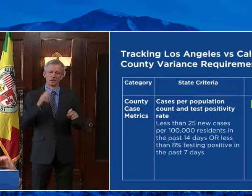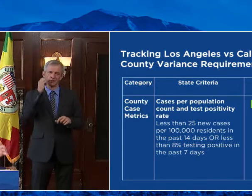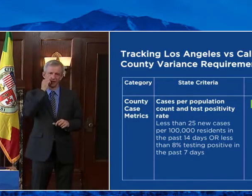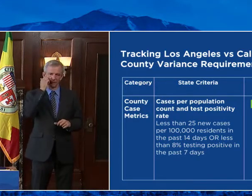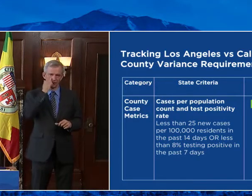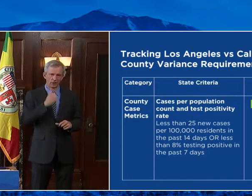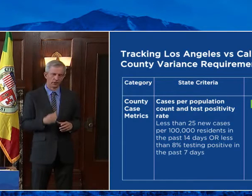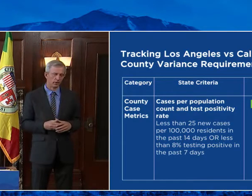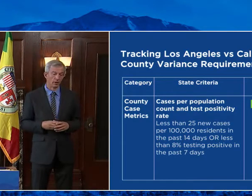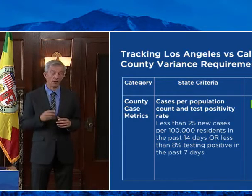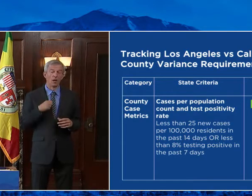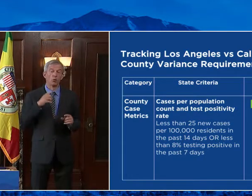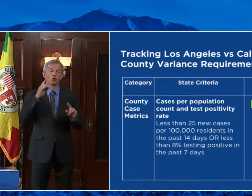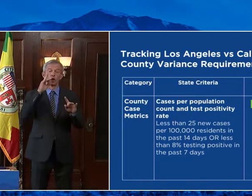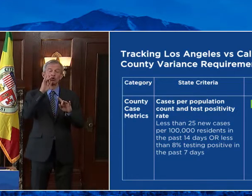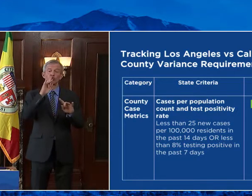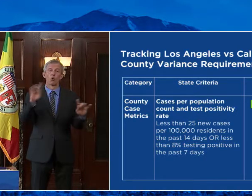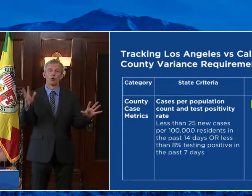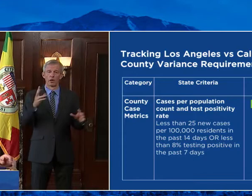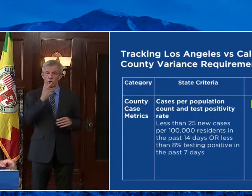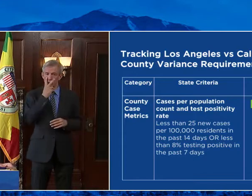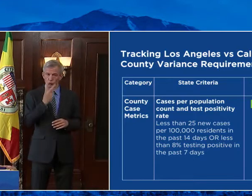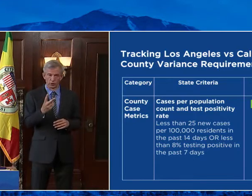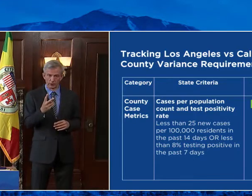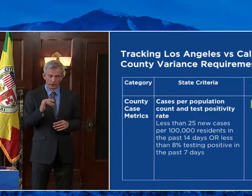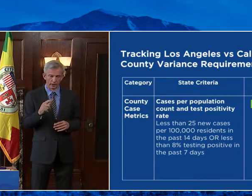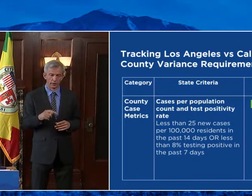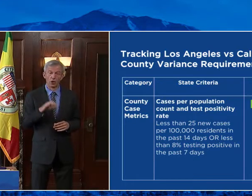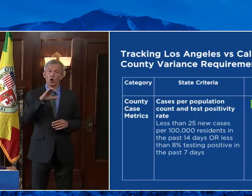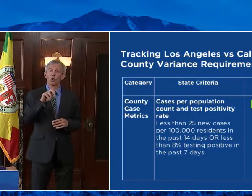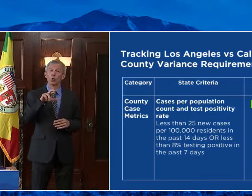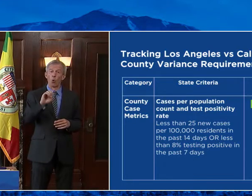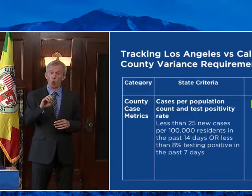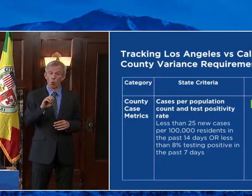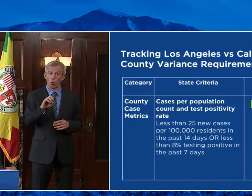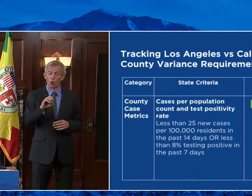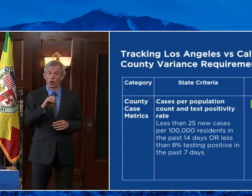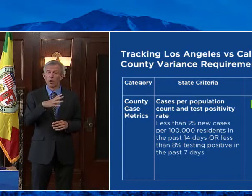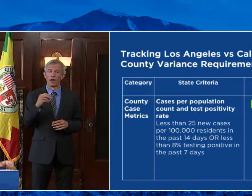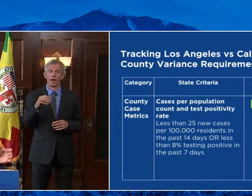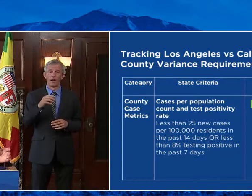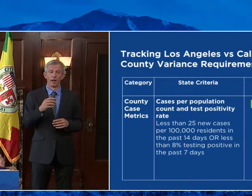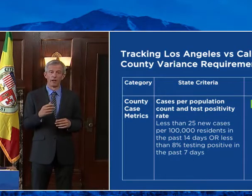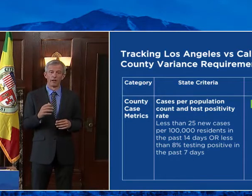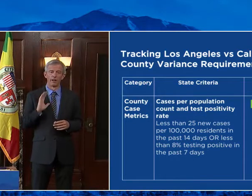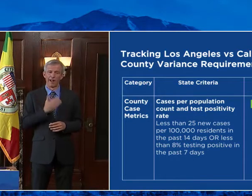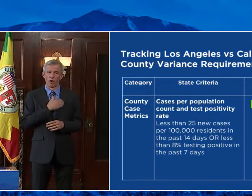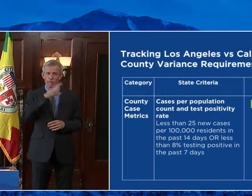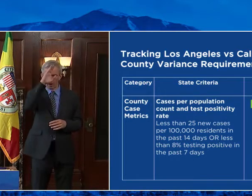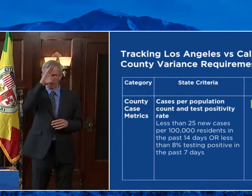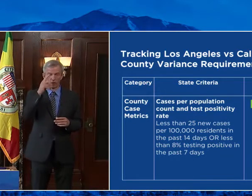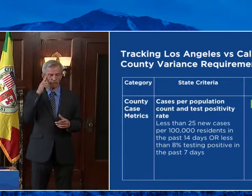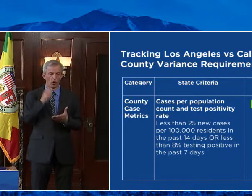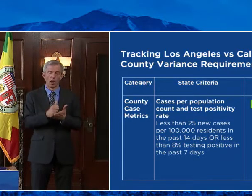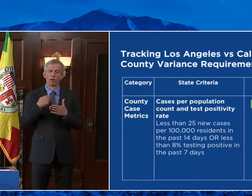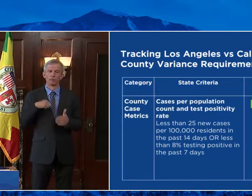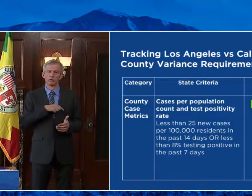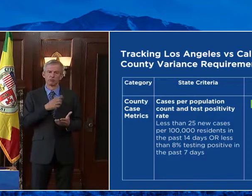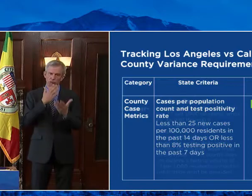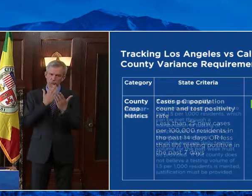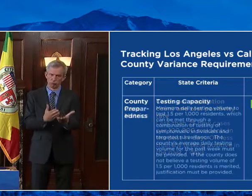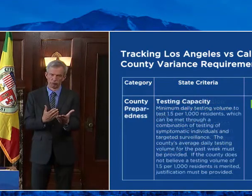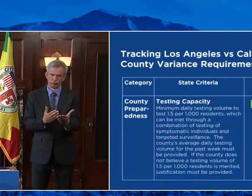was extraordinary to see, and I thank CORE and our fire department for helping us. Third, we have to look at our